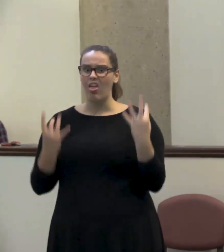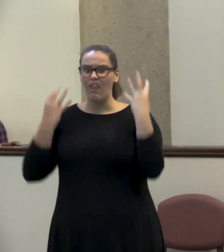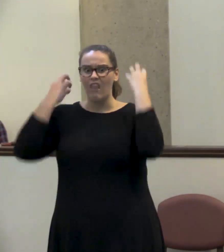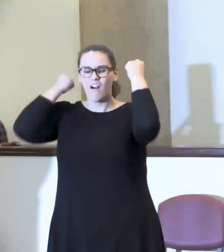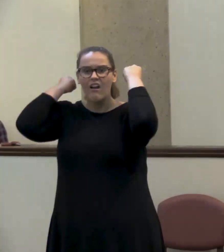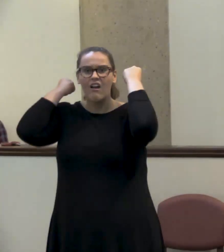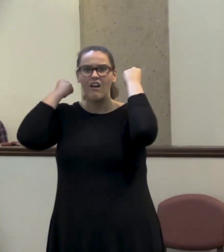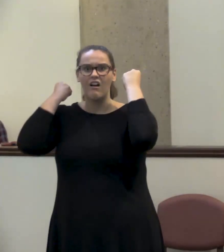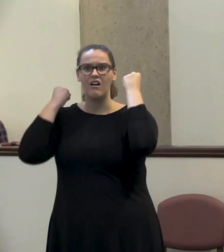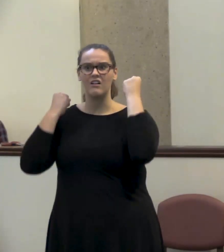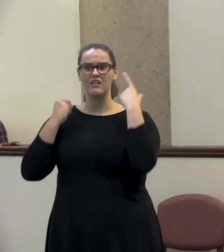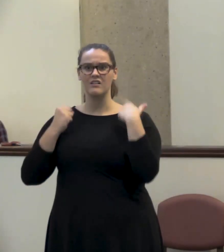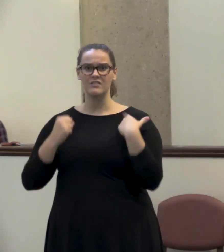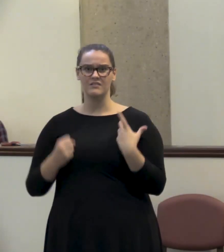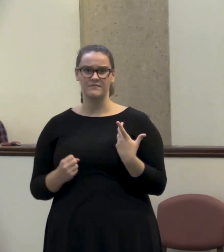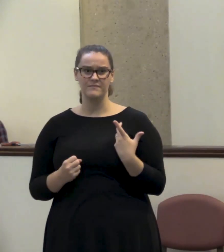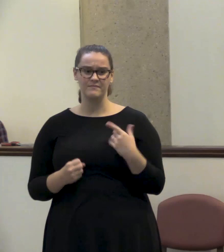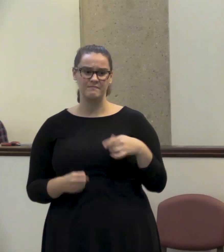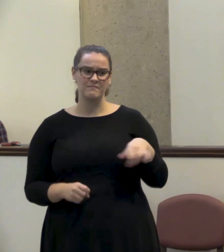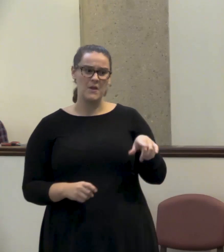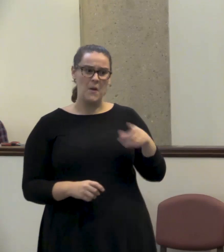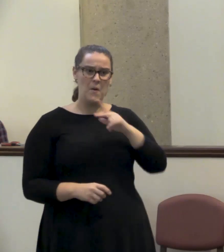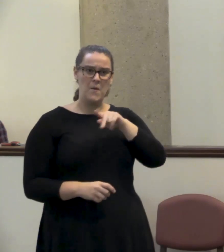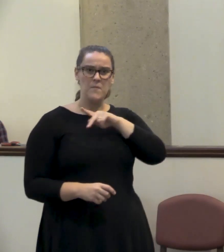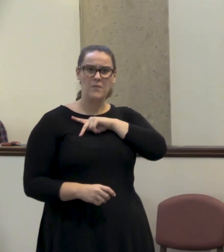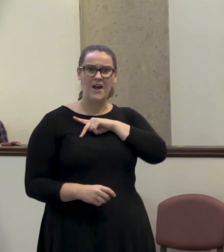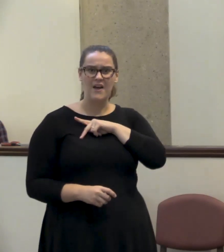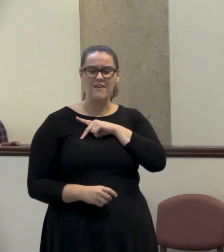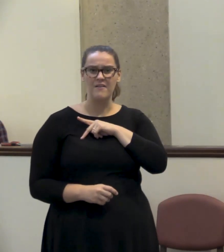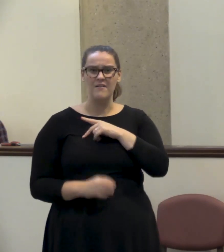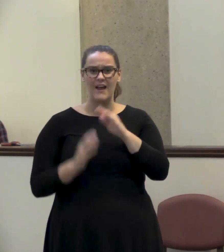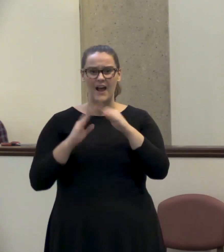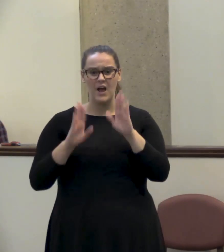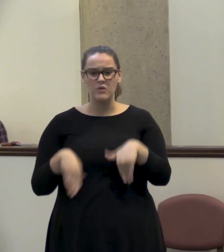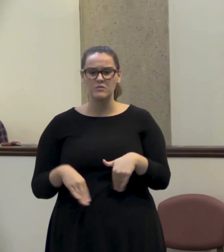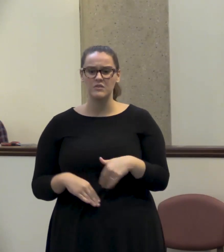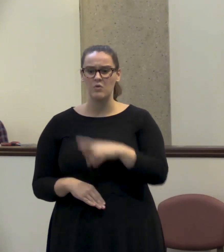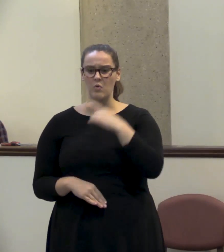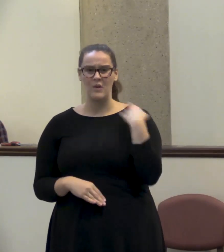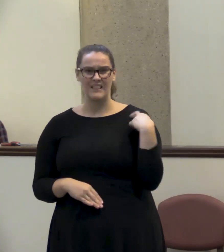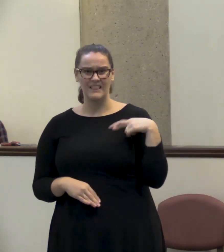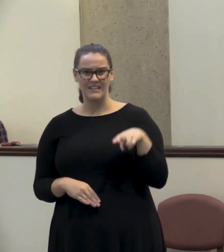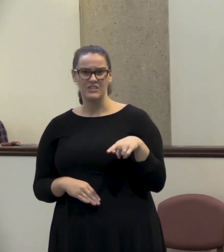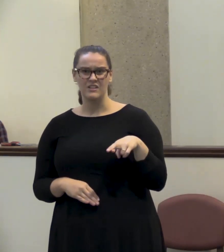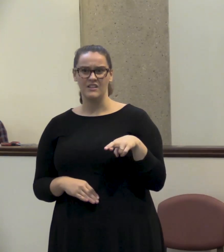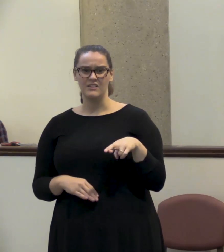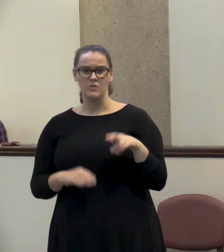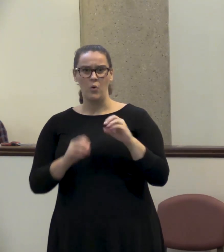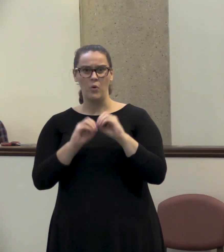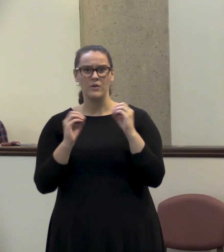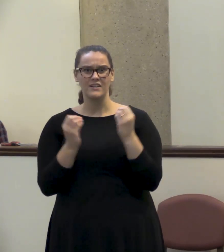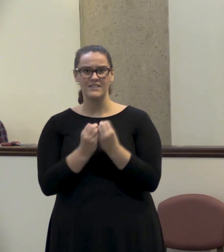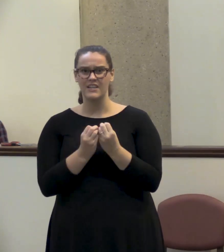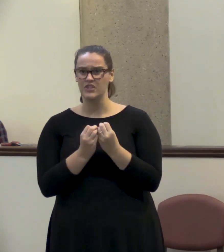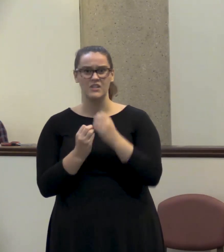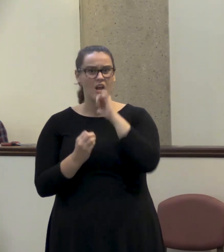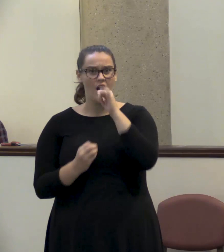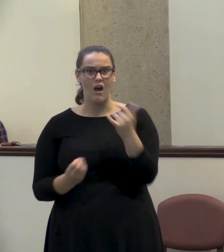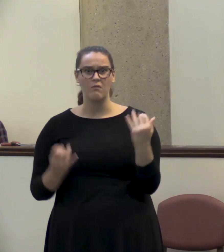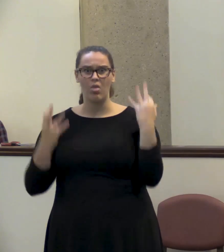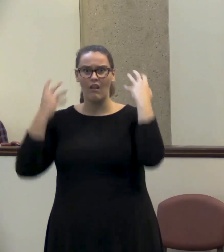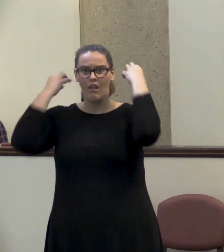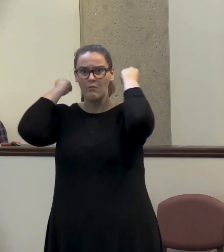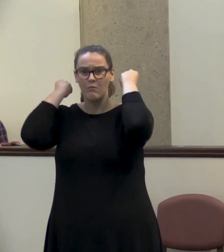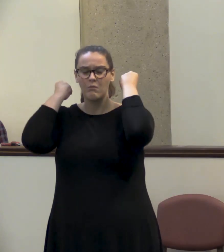resources than either private households or religious institutions. It means advocating for action on